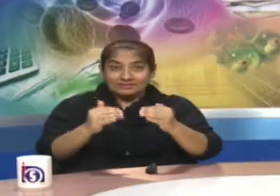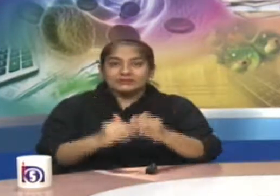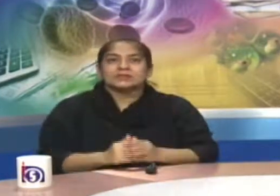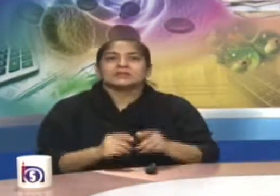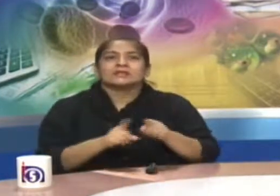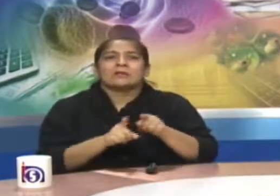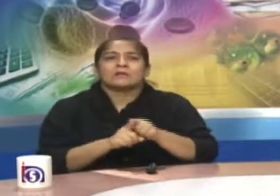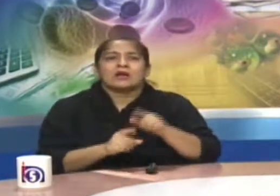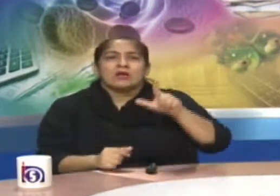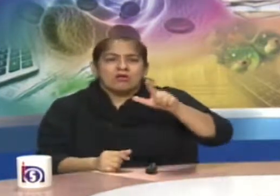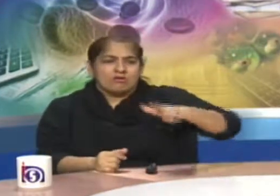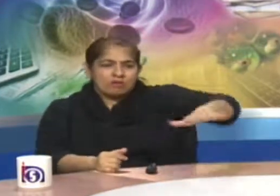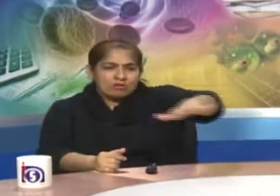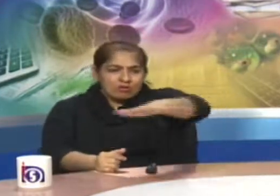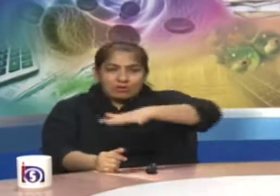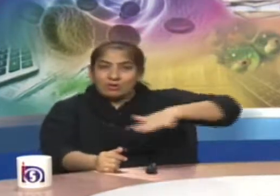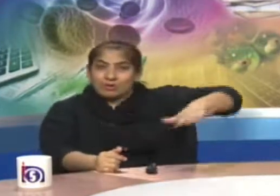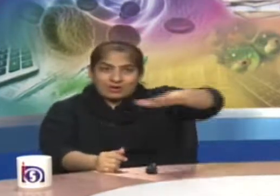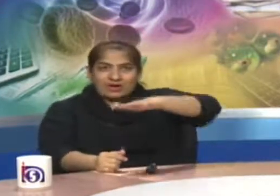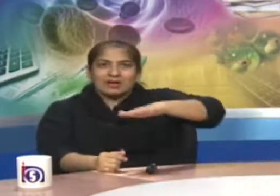If we see below that on the screen,